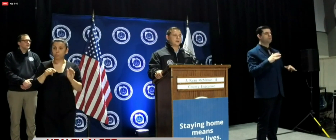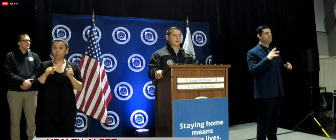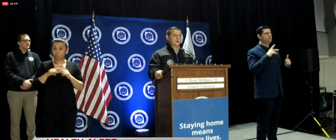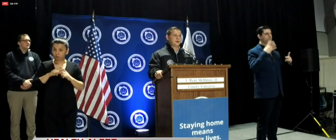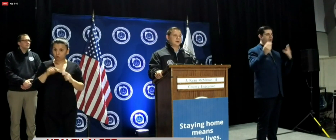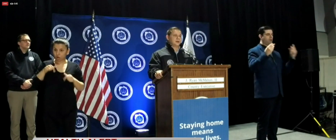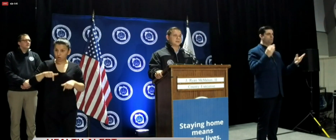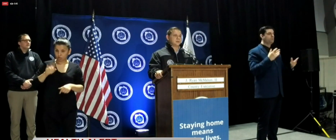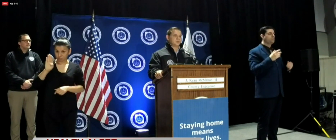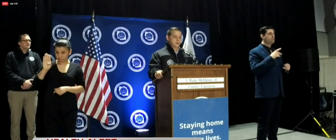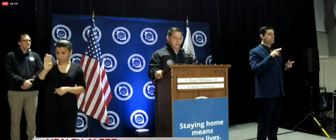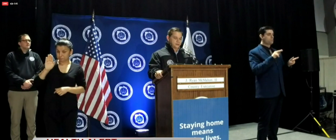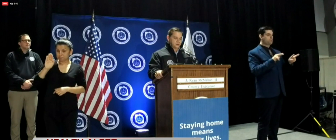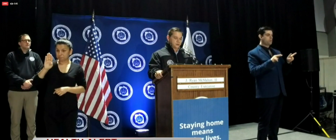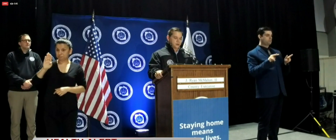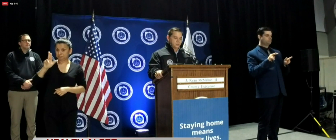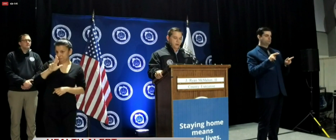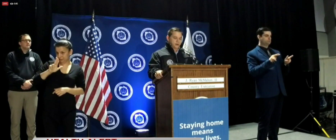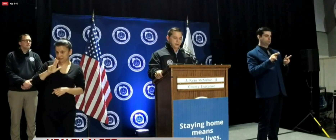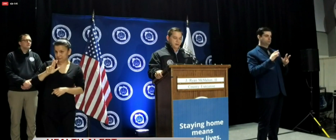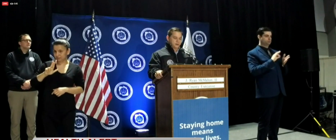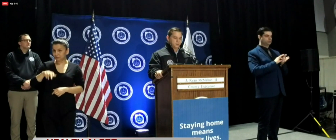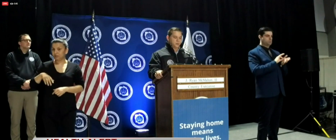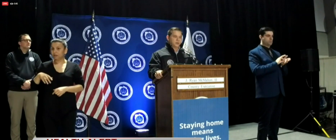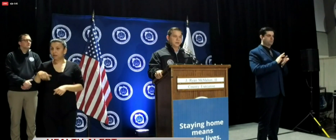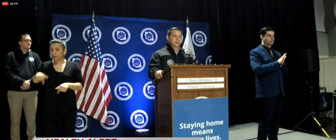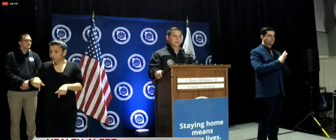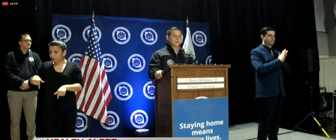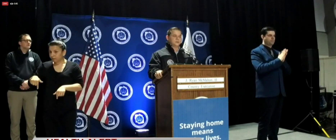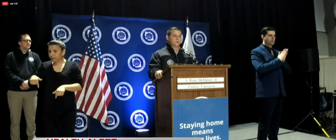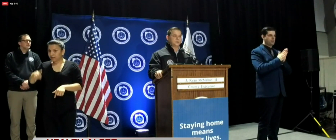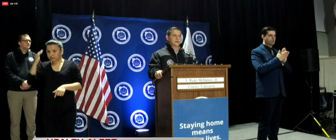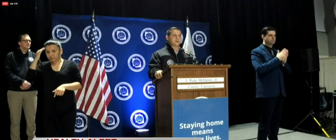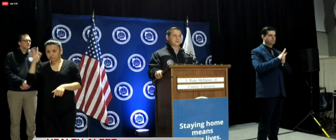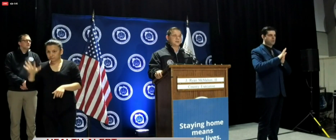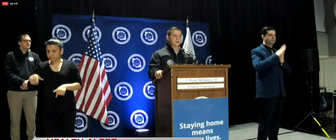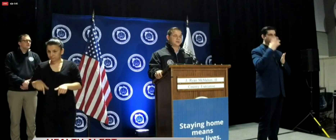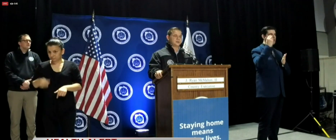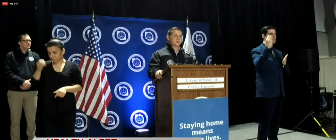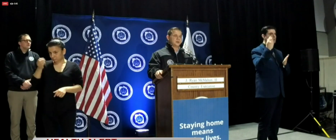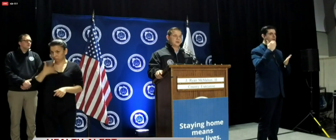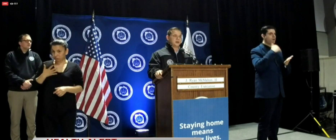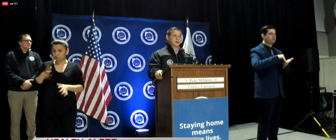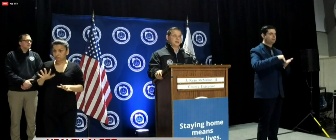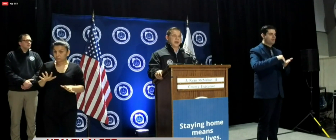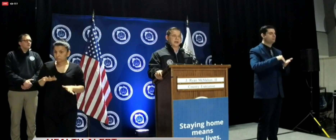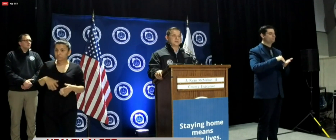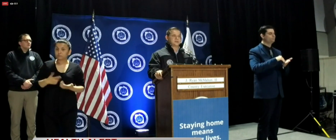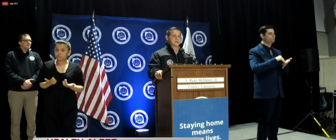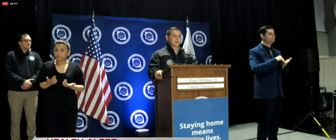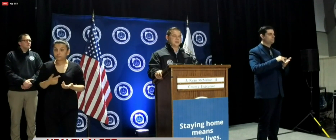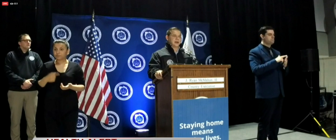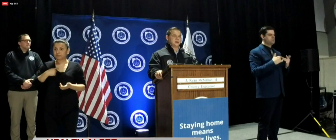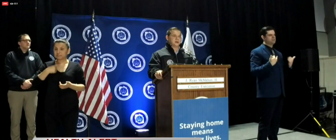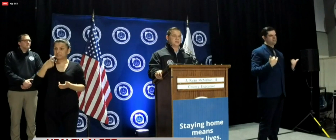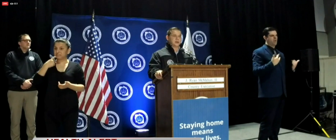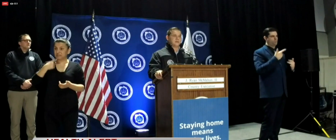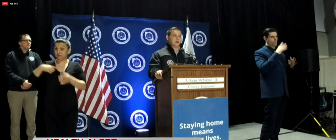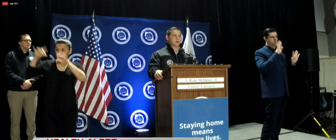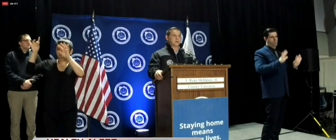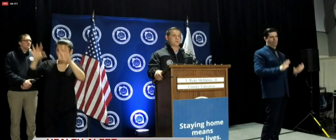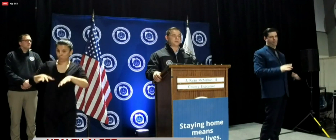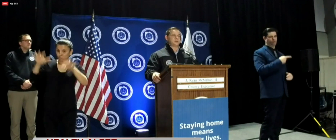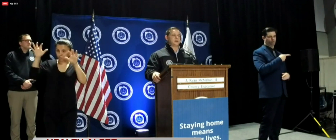when it gets a little bit nicer, but we really need to take this seriously. The actions today, again, are going to